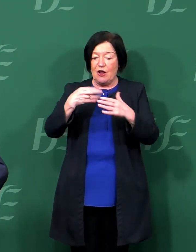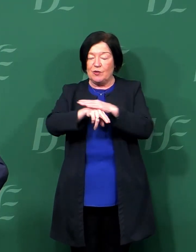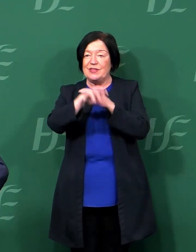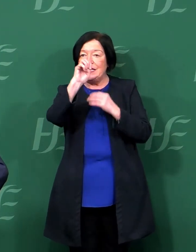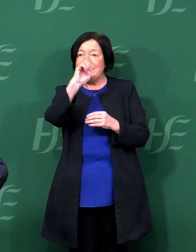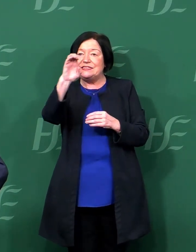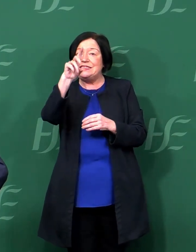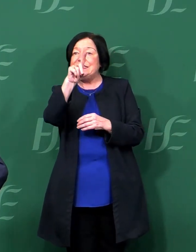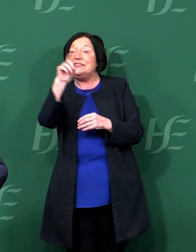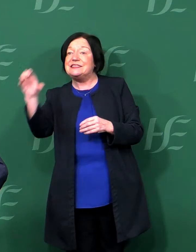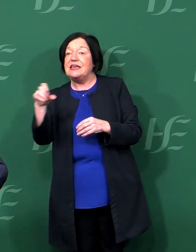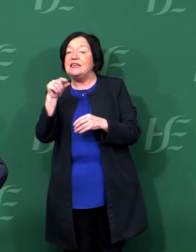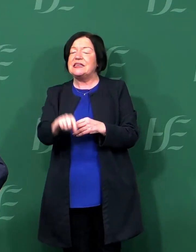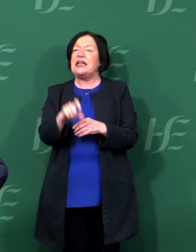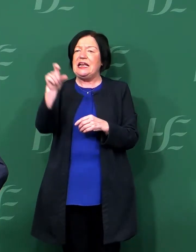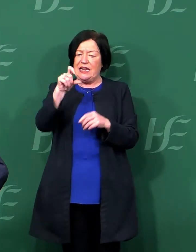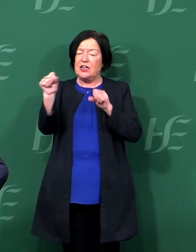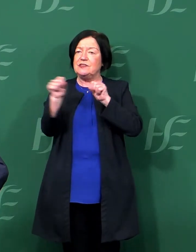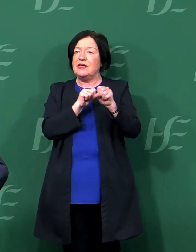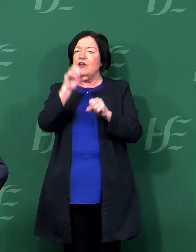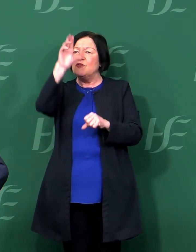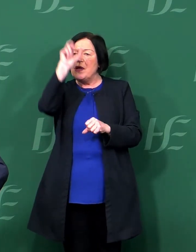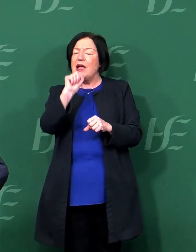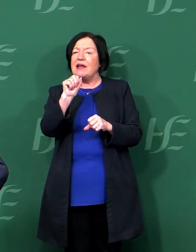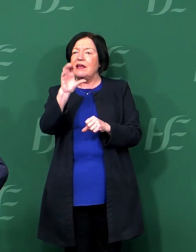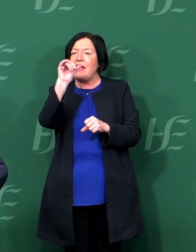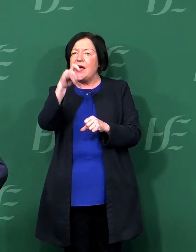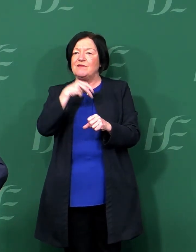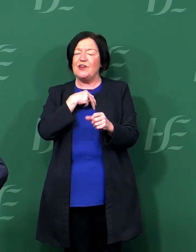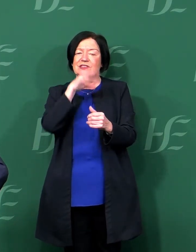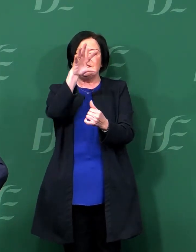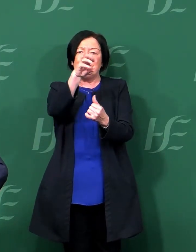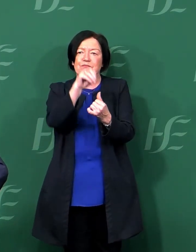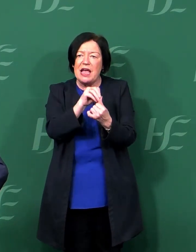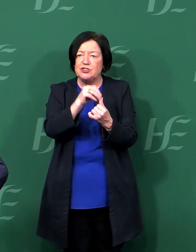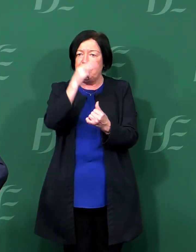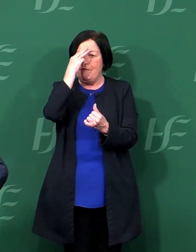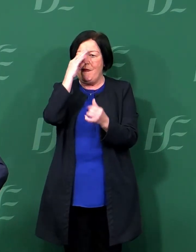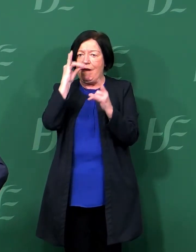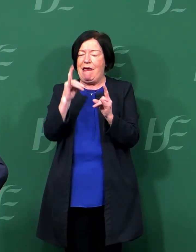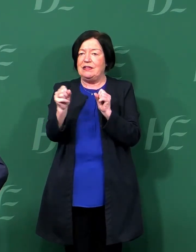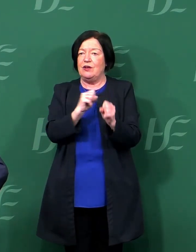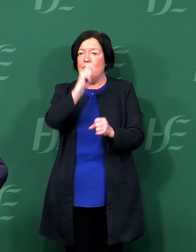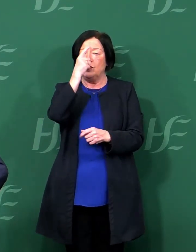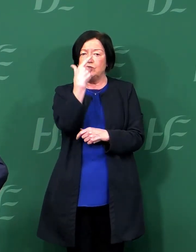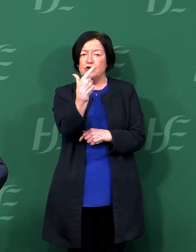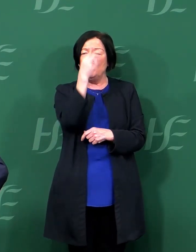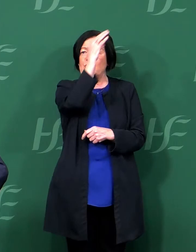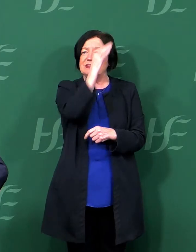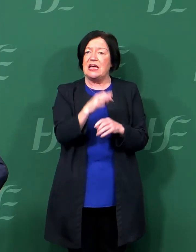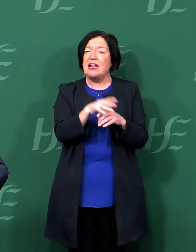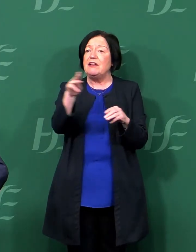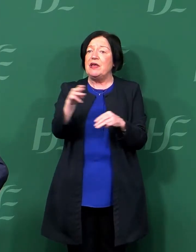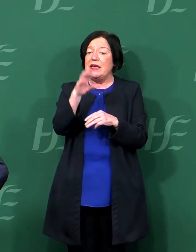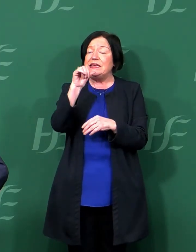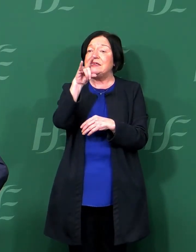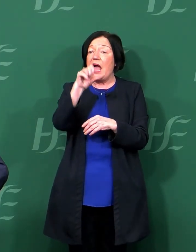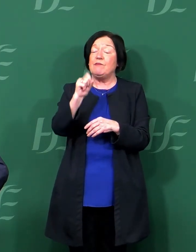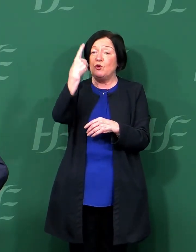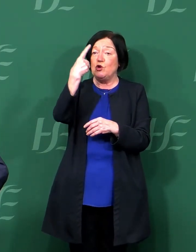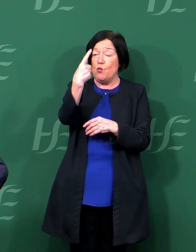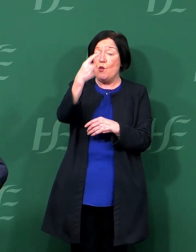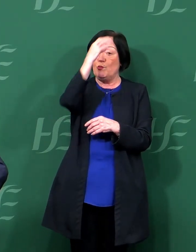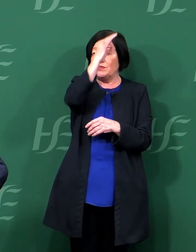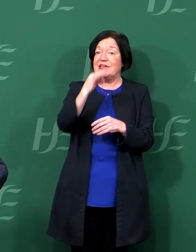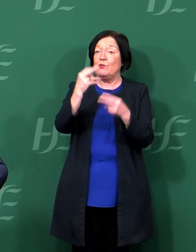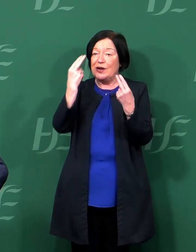ECD, it's a clinical service. And we have to remember that CAMS is a very specialist mental health service. Only 2% of the population will need CAMS and only